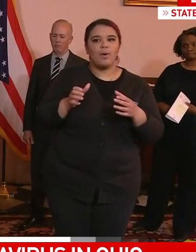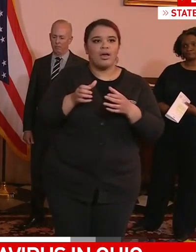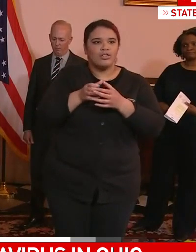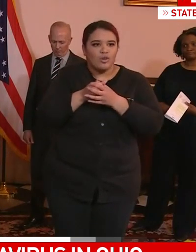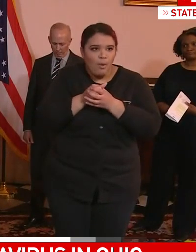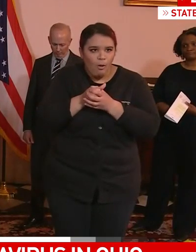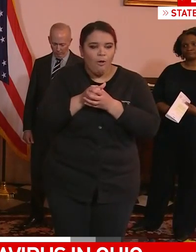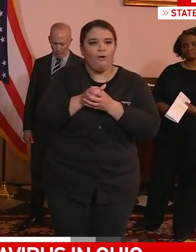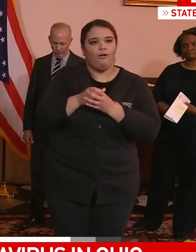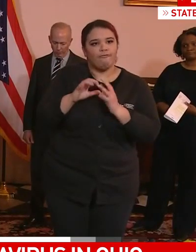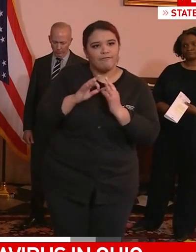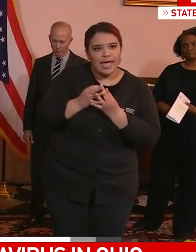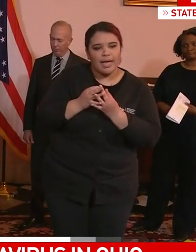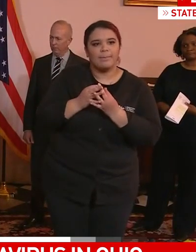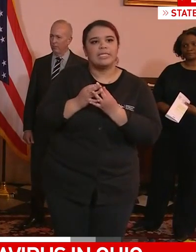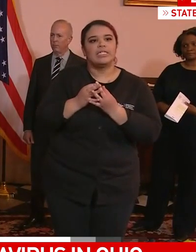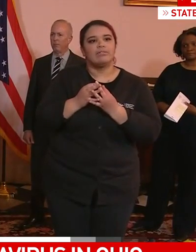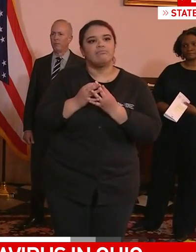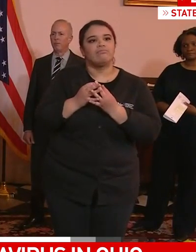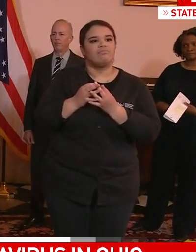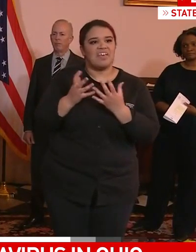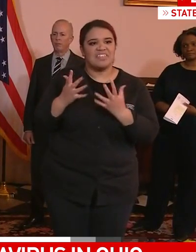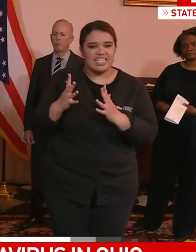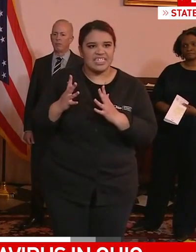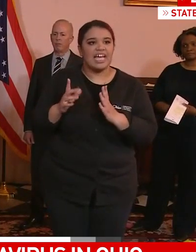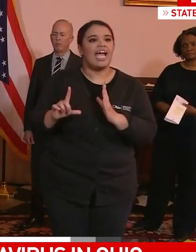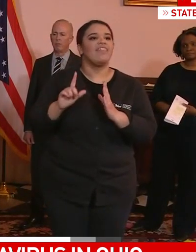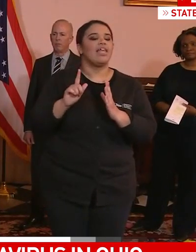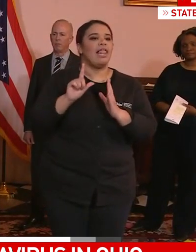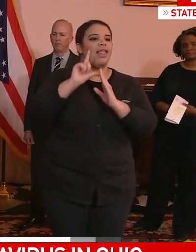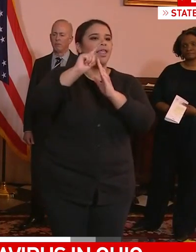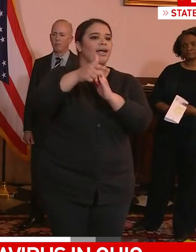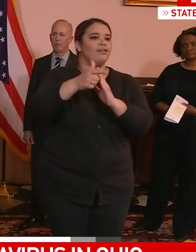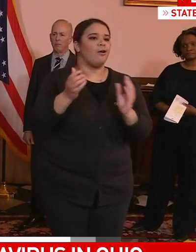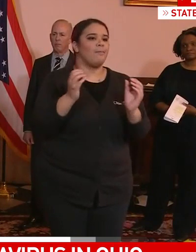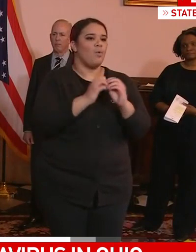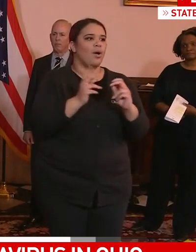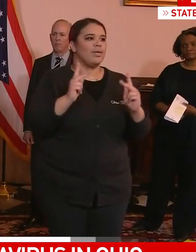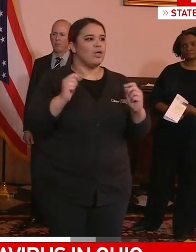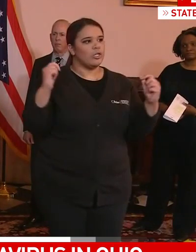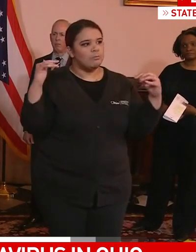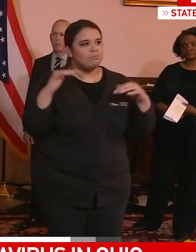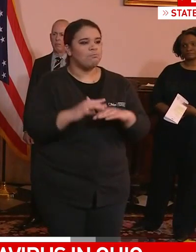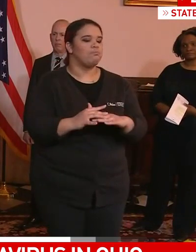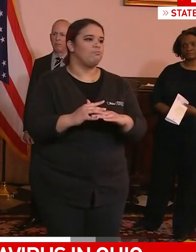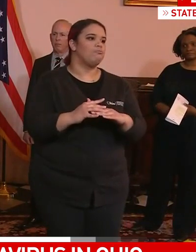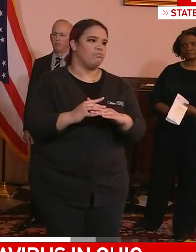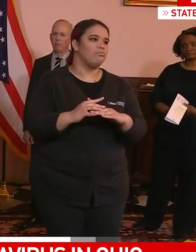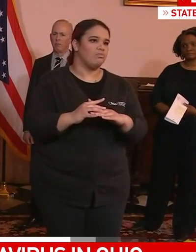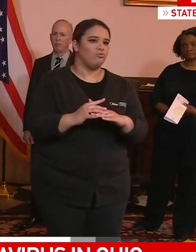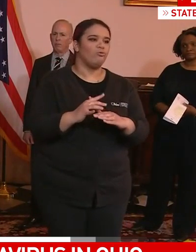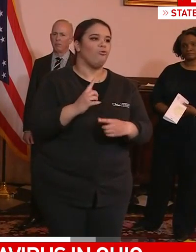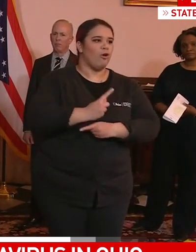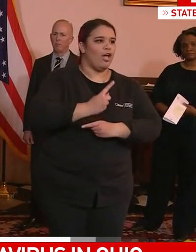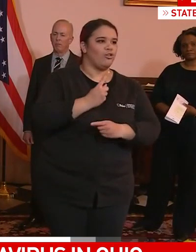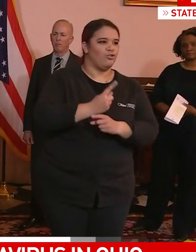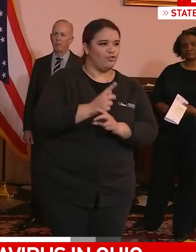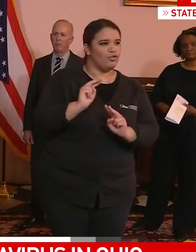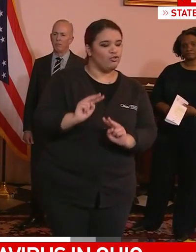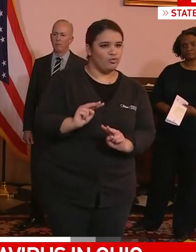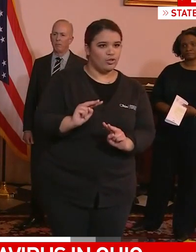until later. Look, the sun's going to come out again. We are going to get back to normal. So we would just